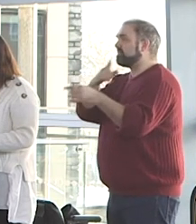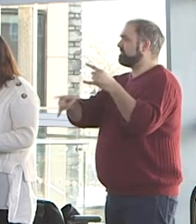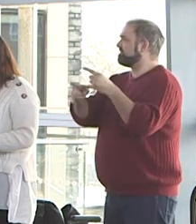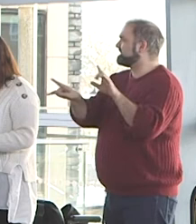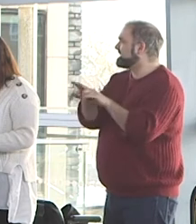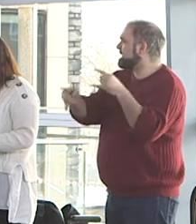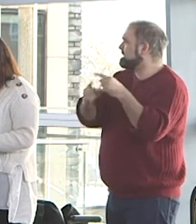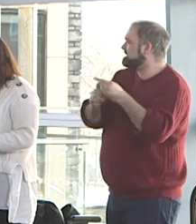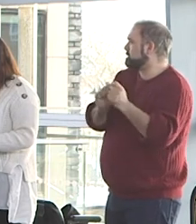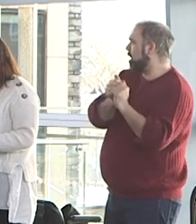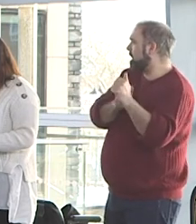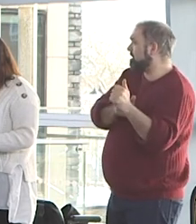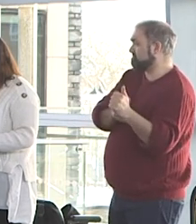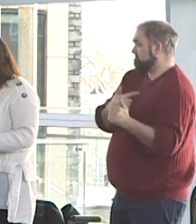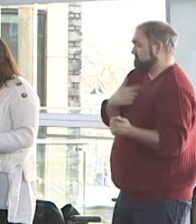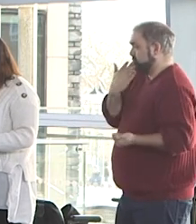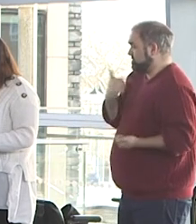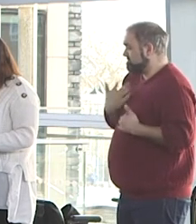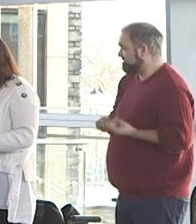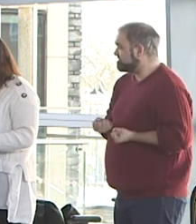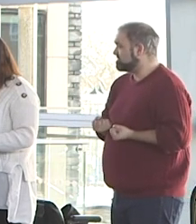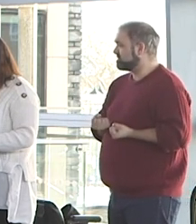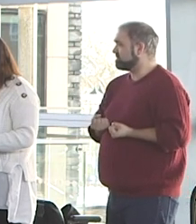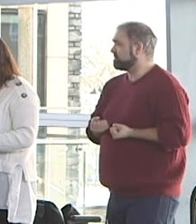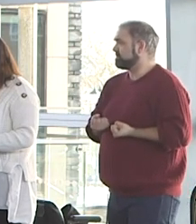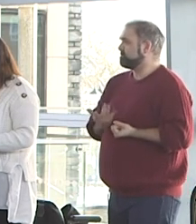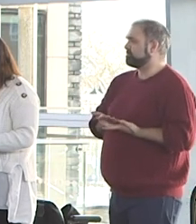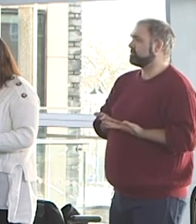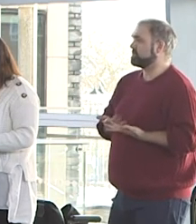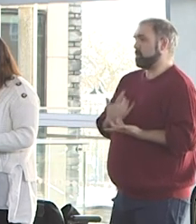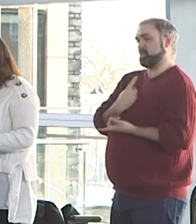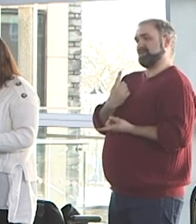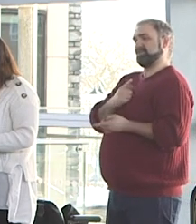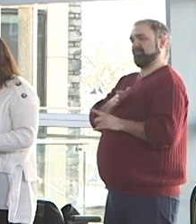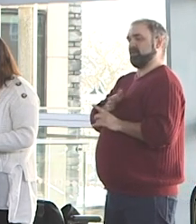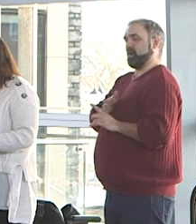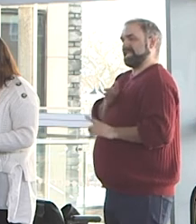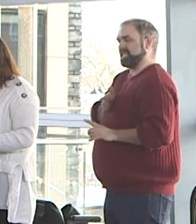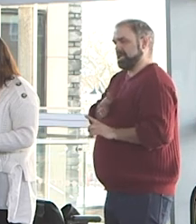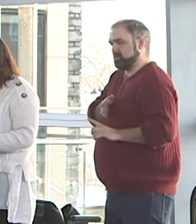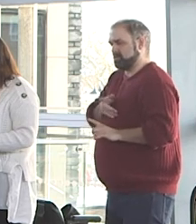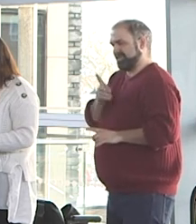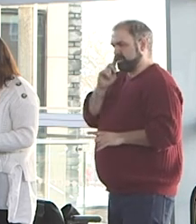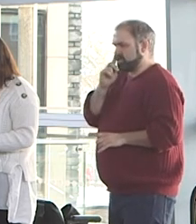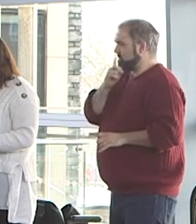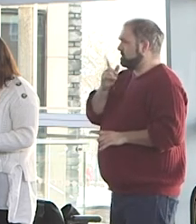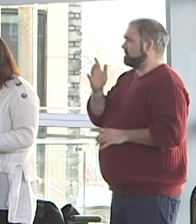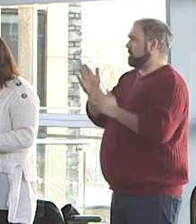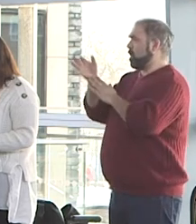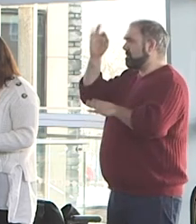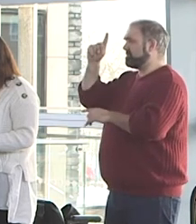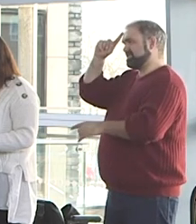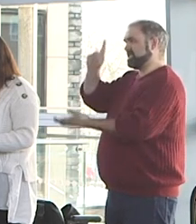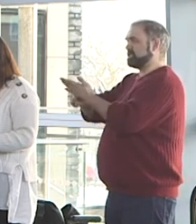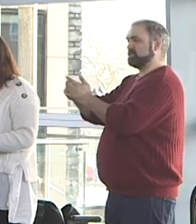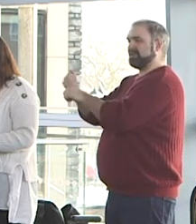partner. Neither are always possible. Therefore, the narrative of self-identity is their only evidence, and the Home Office decision-maker